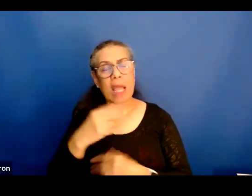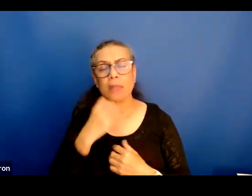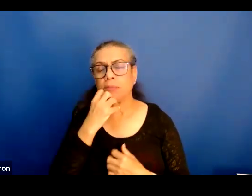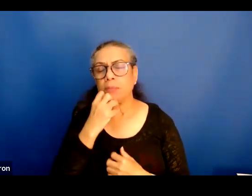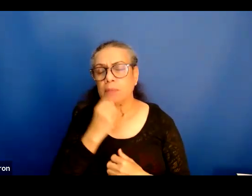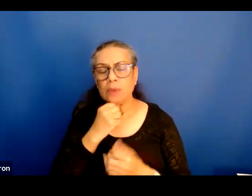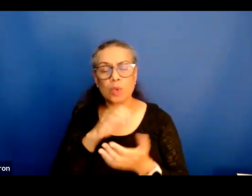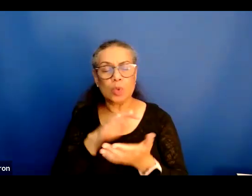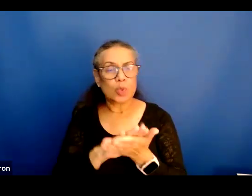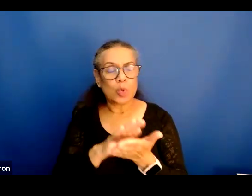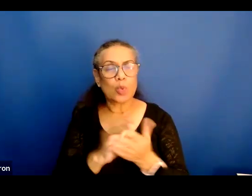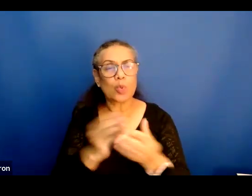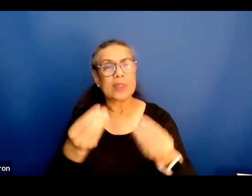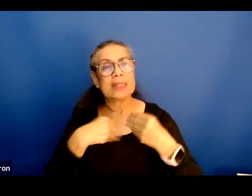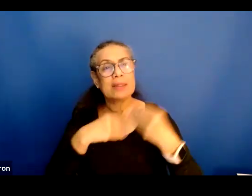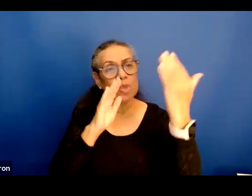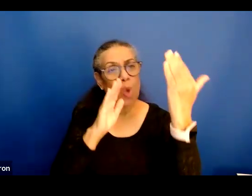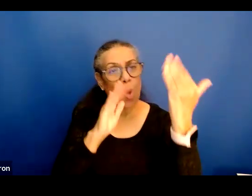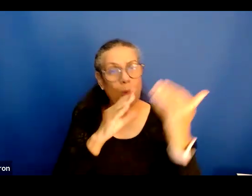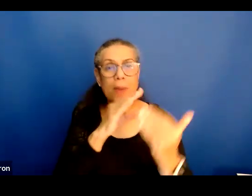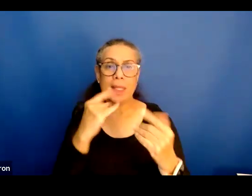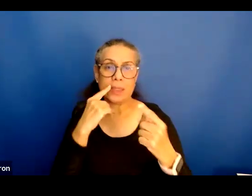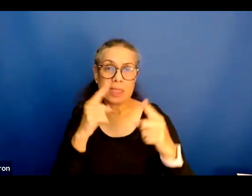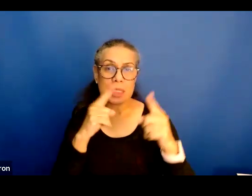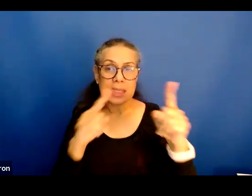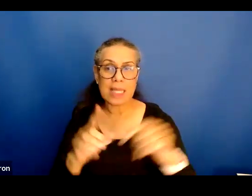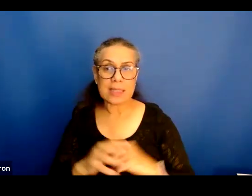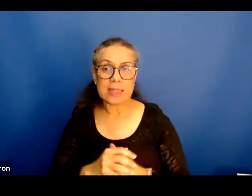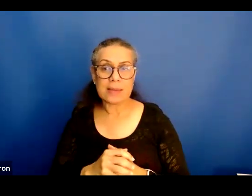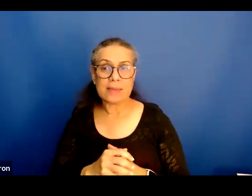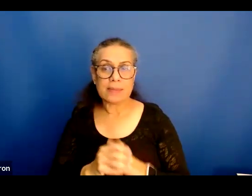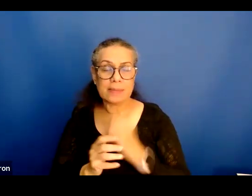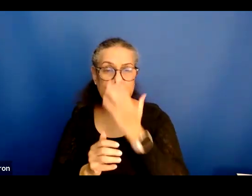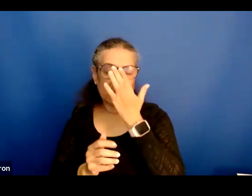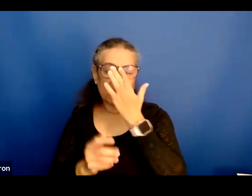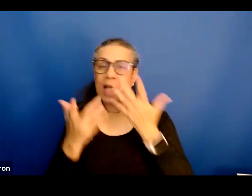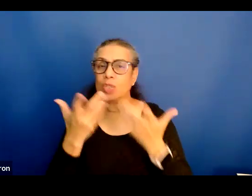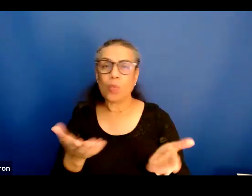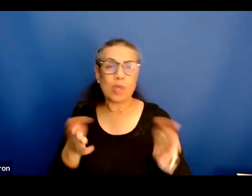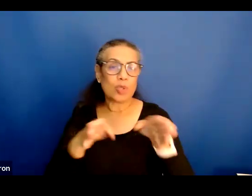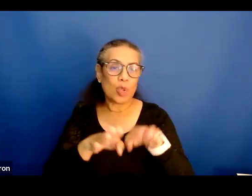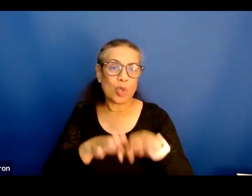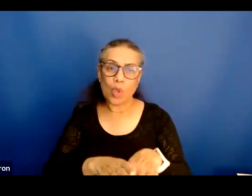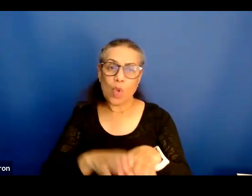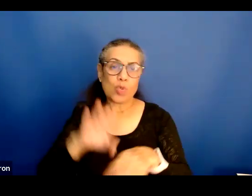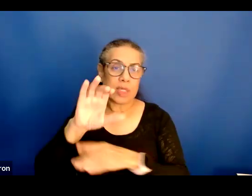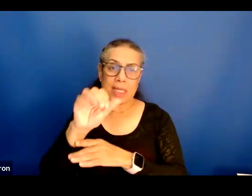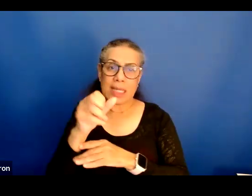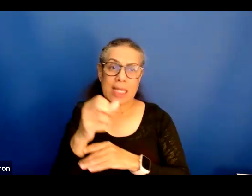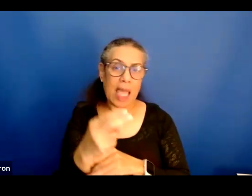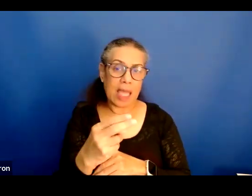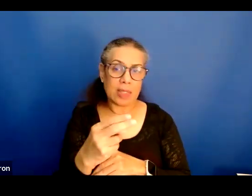is a beacon of hope and pathway to success. The recent proposals before us to close Cash as a part of their school